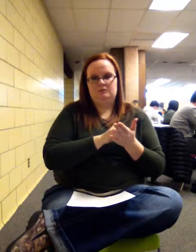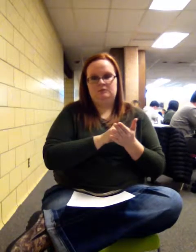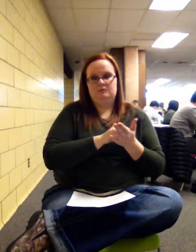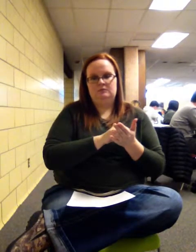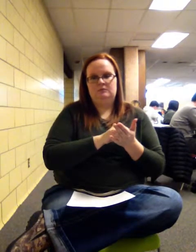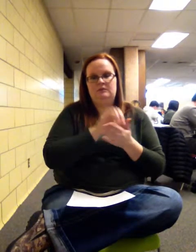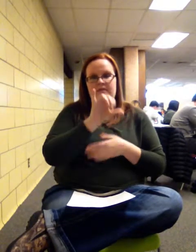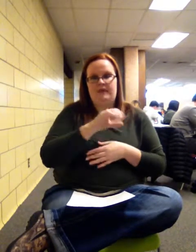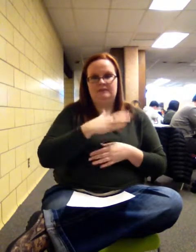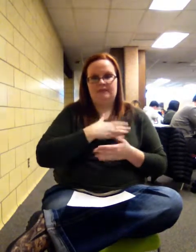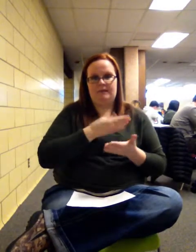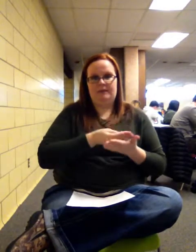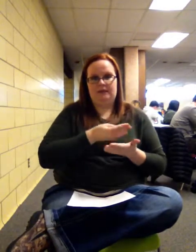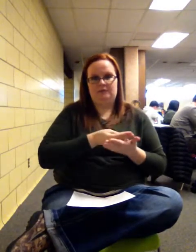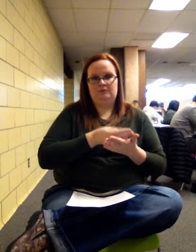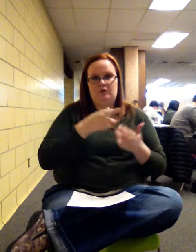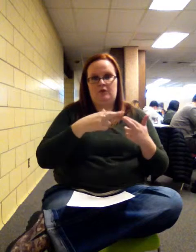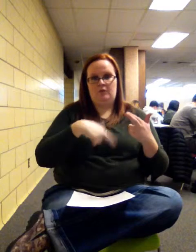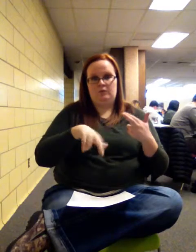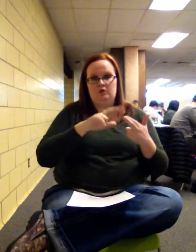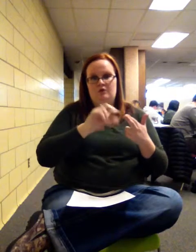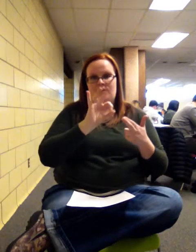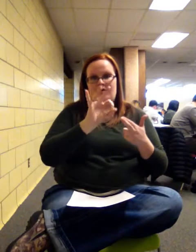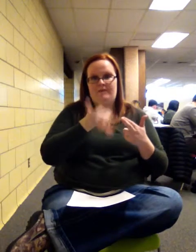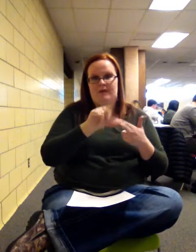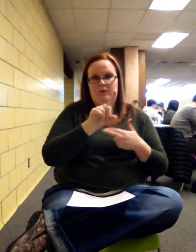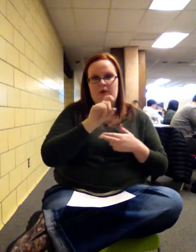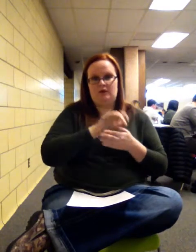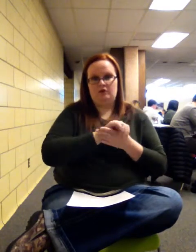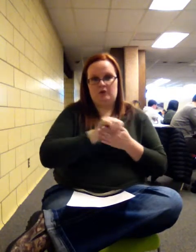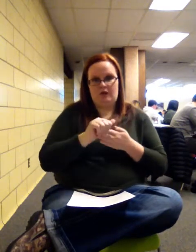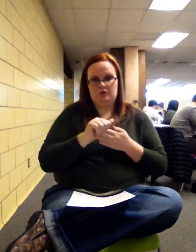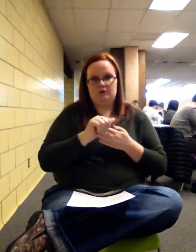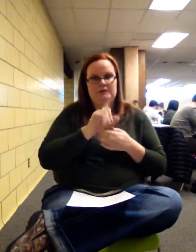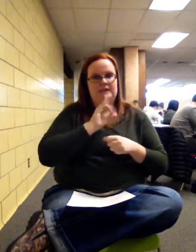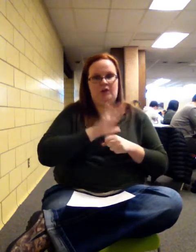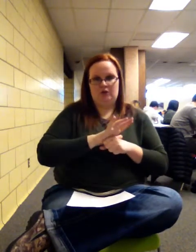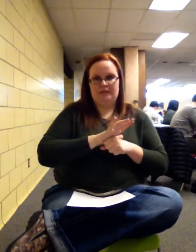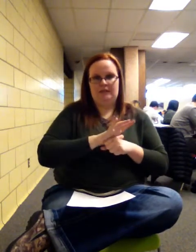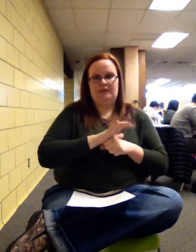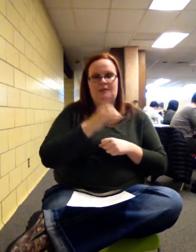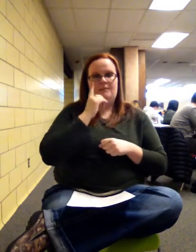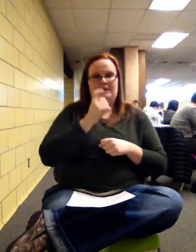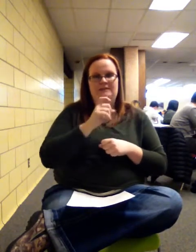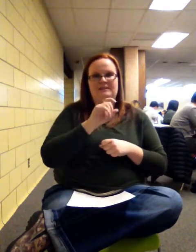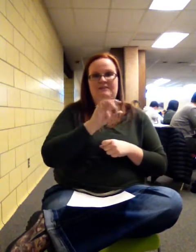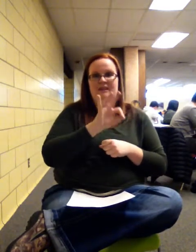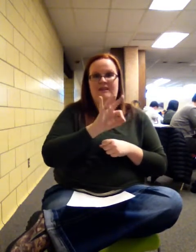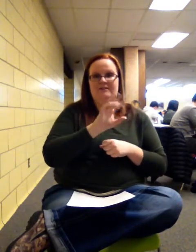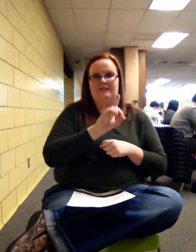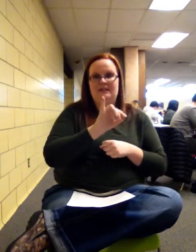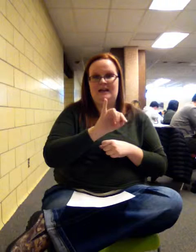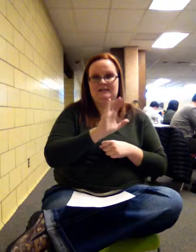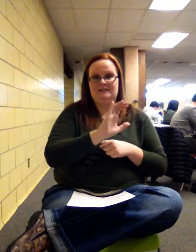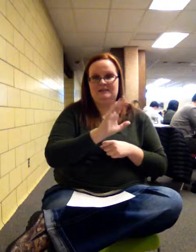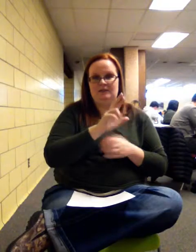that's my money. So the return of that $100 is guaranteed because of the FDIC rule saying that if I put that in a